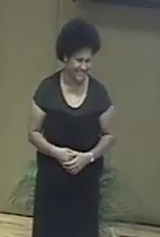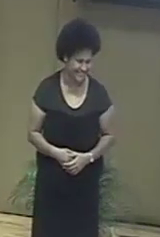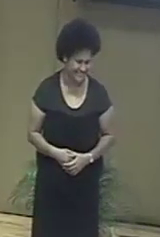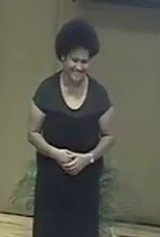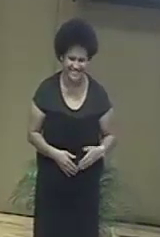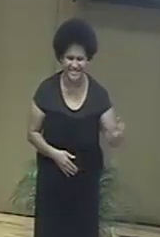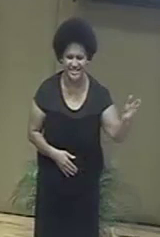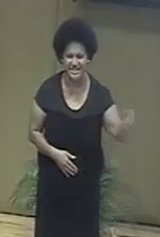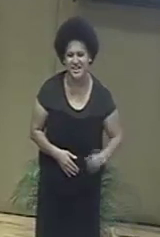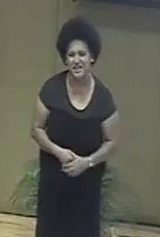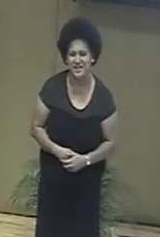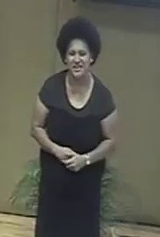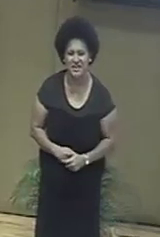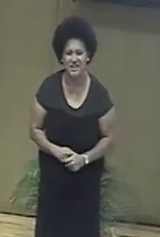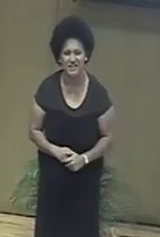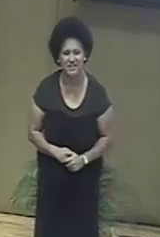Mate.